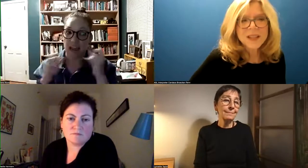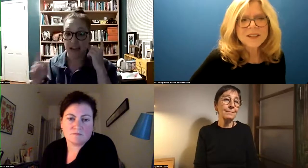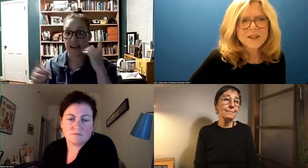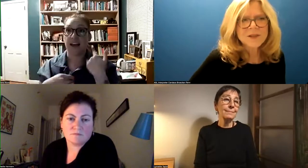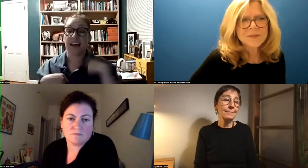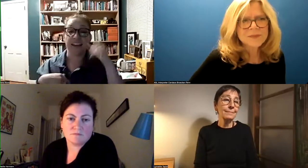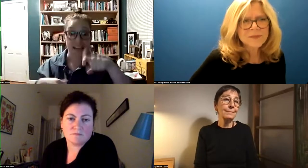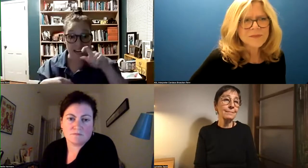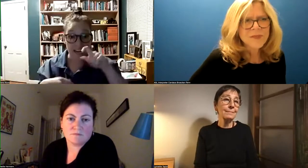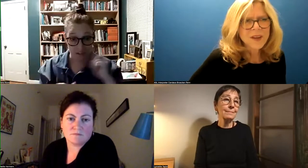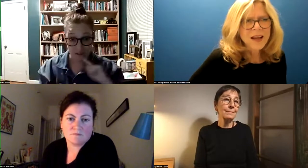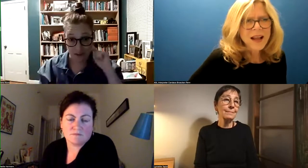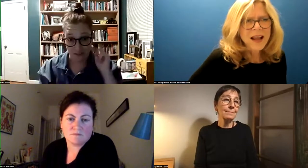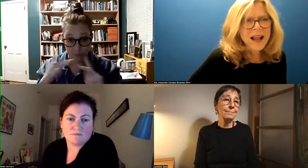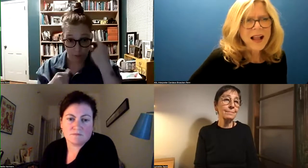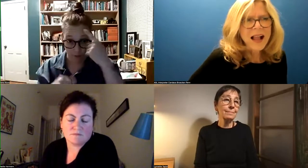time to get to.